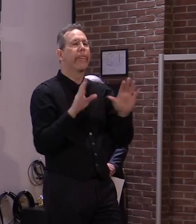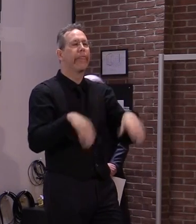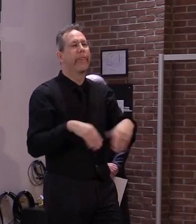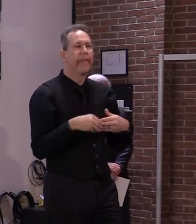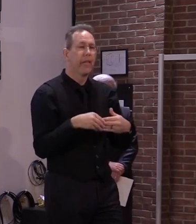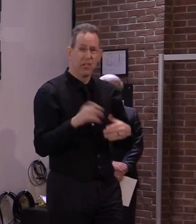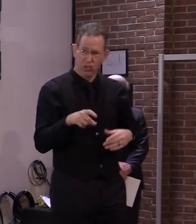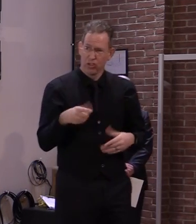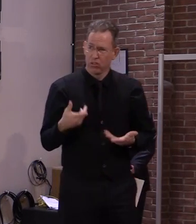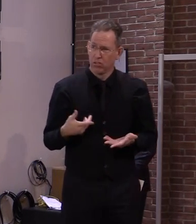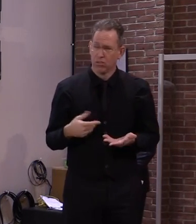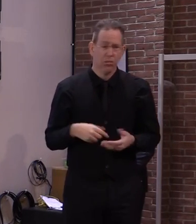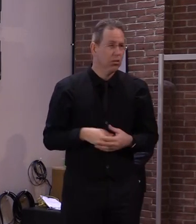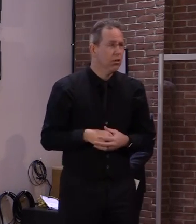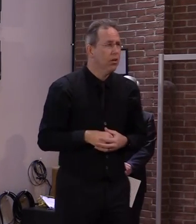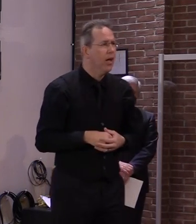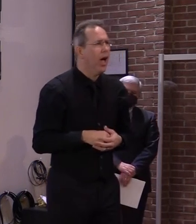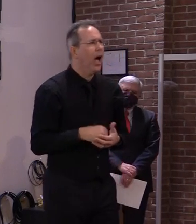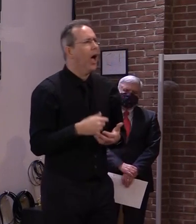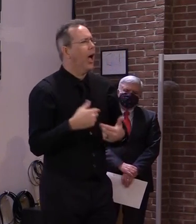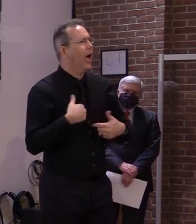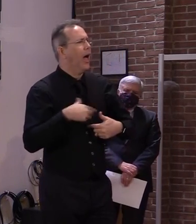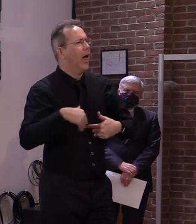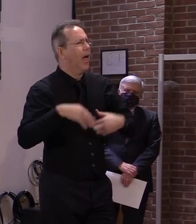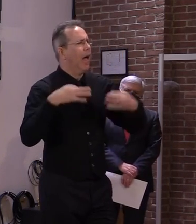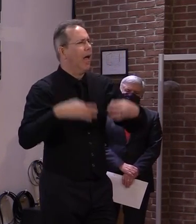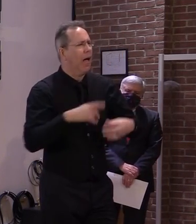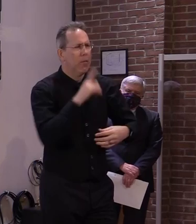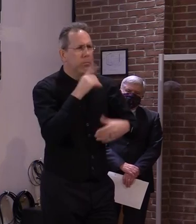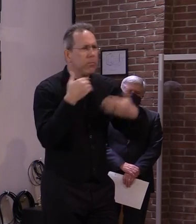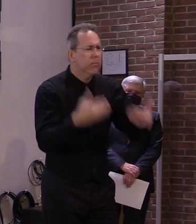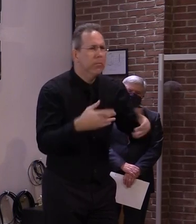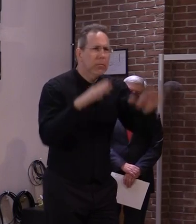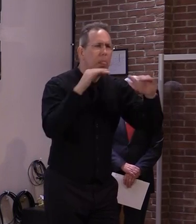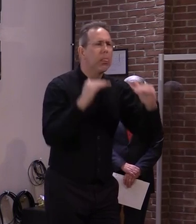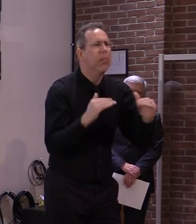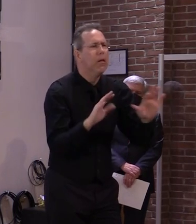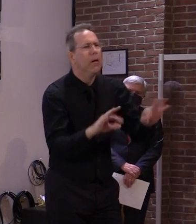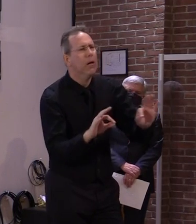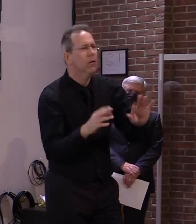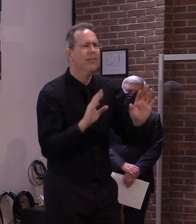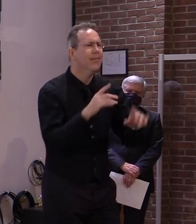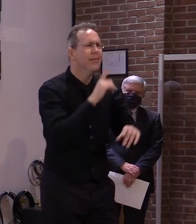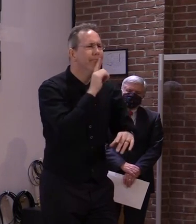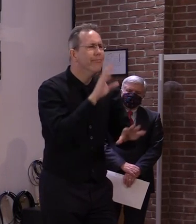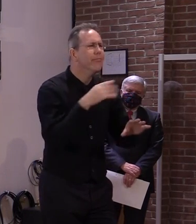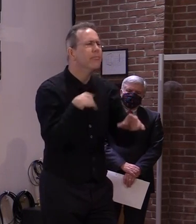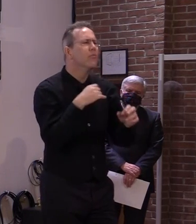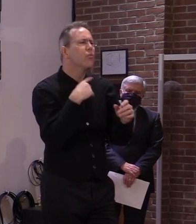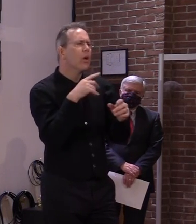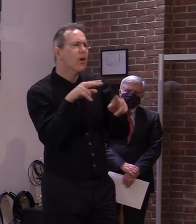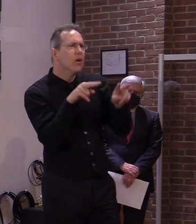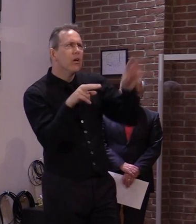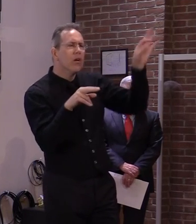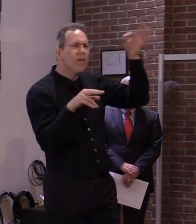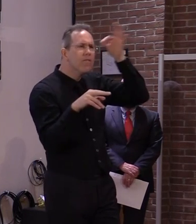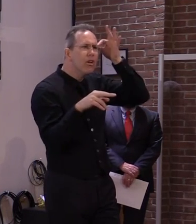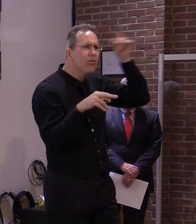fully digested the guidance, but it appears in the communication that we received last night that one of the options we have is